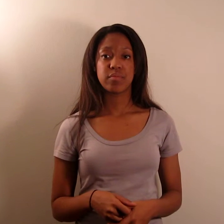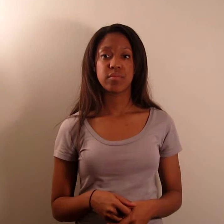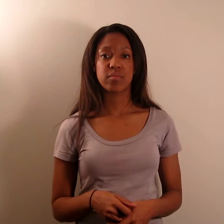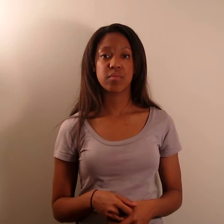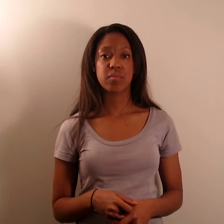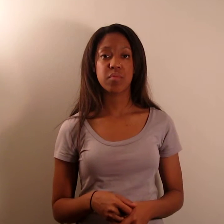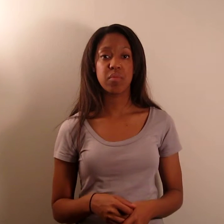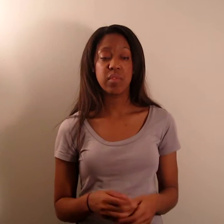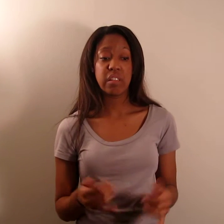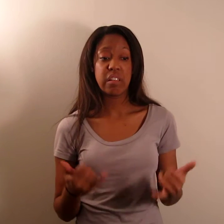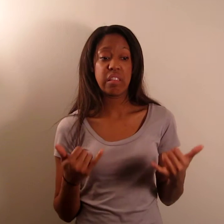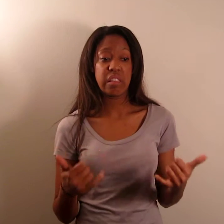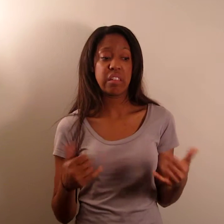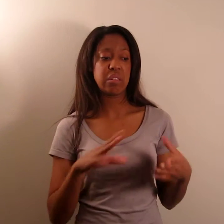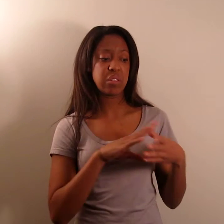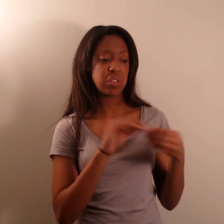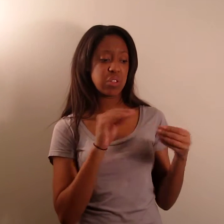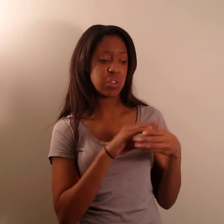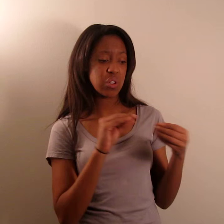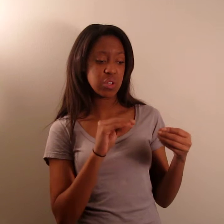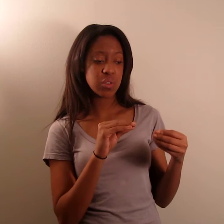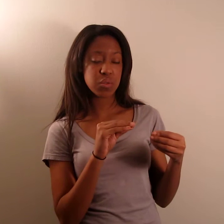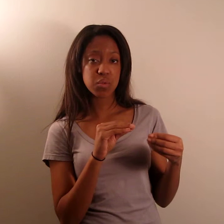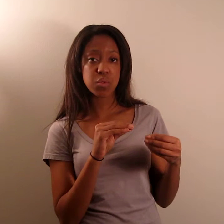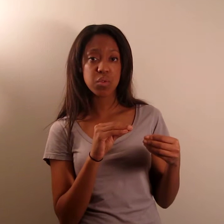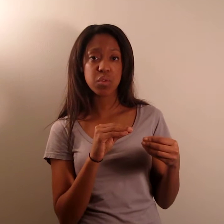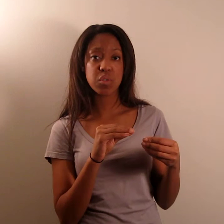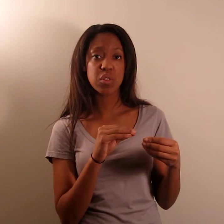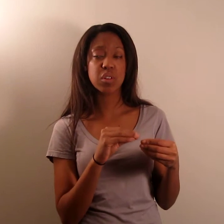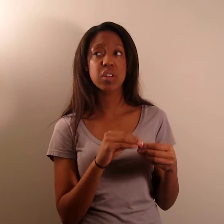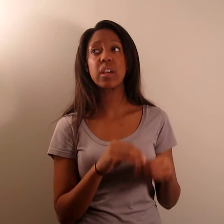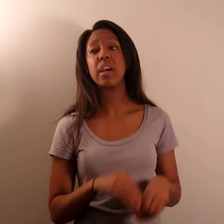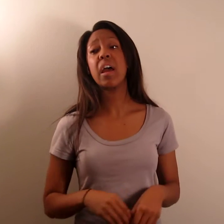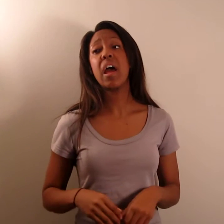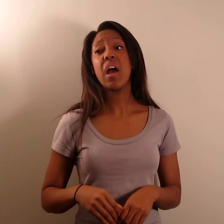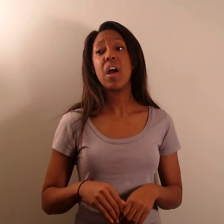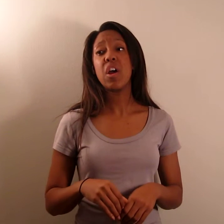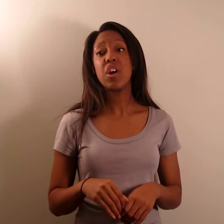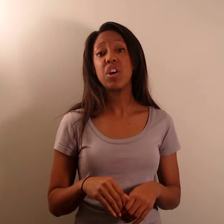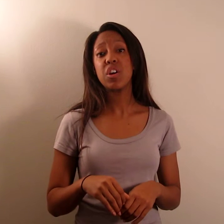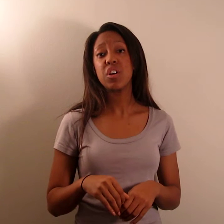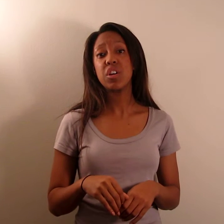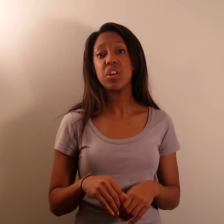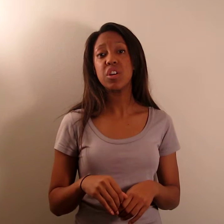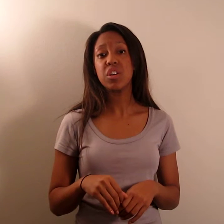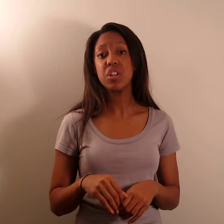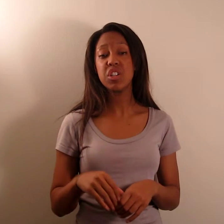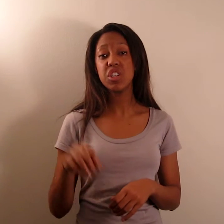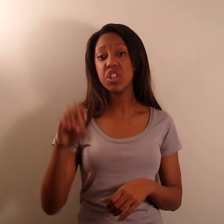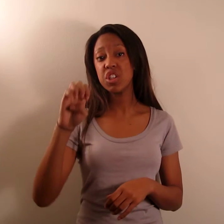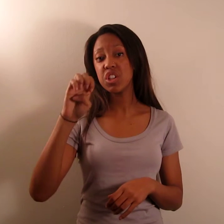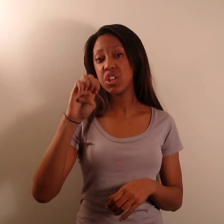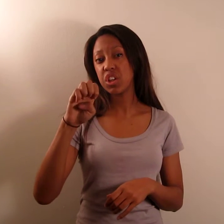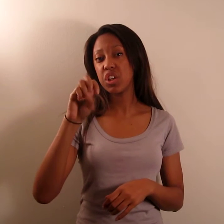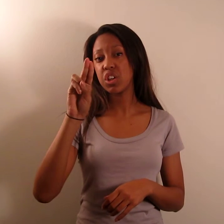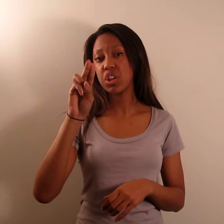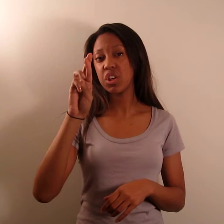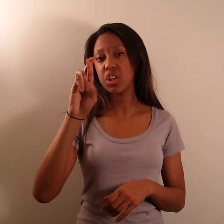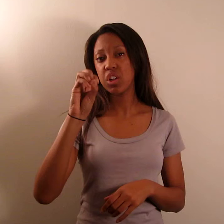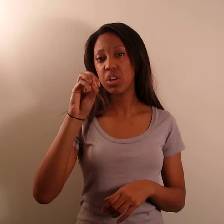This was the story that was being told all across Europe about what was possible in America. They'd made